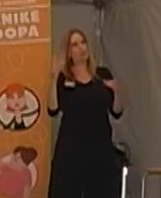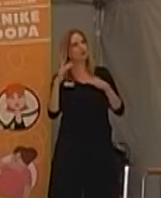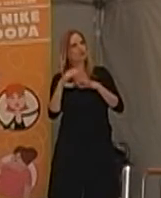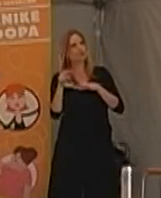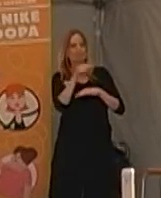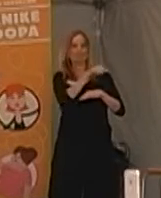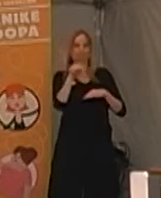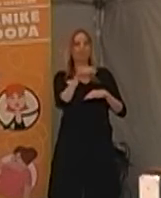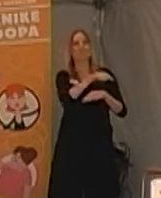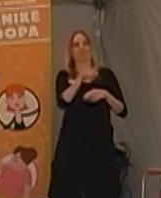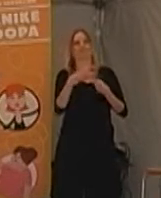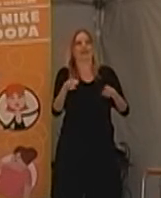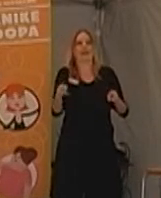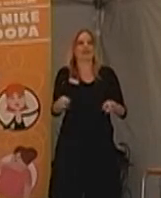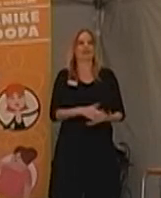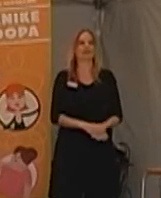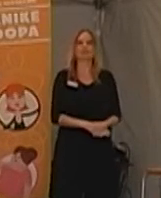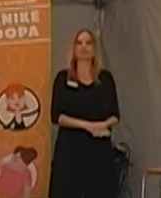systems. Yes.